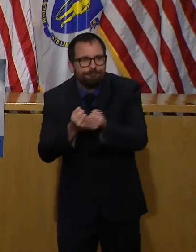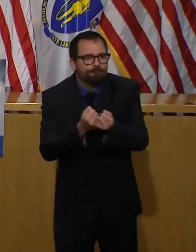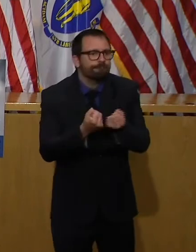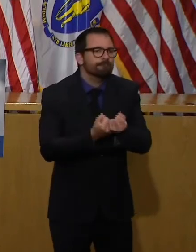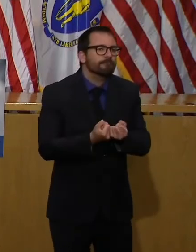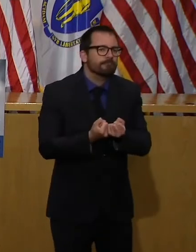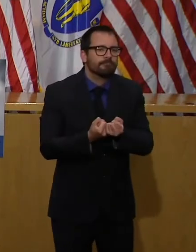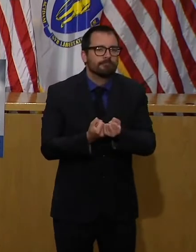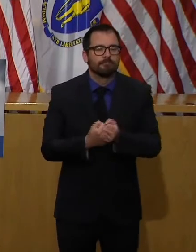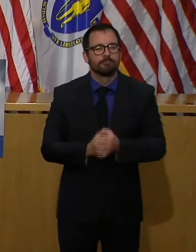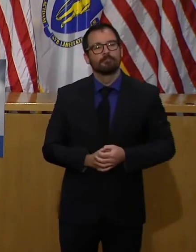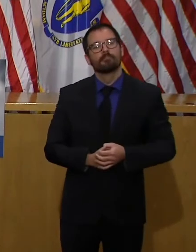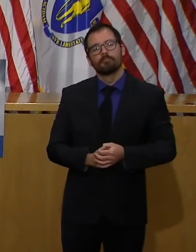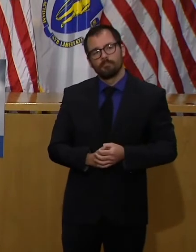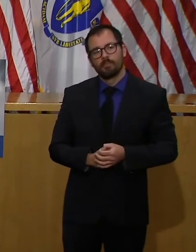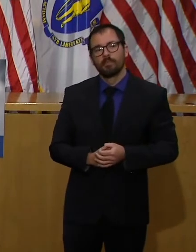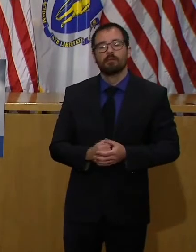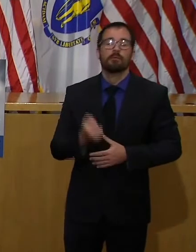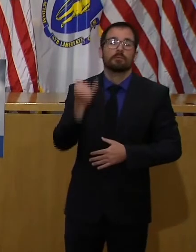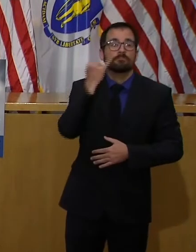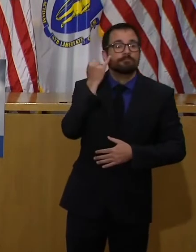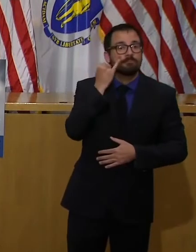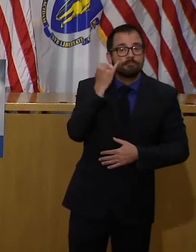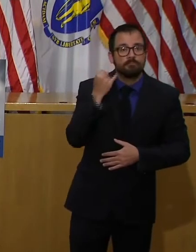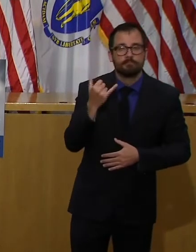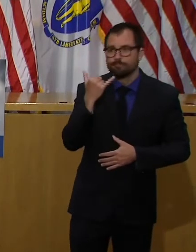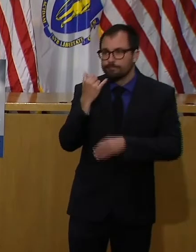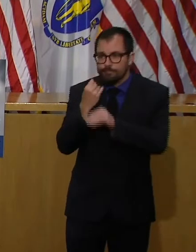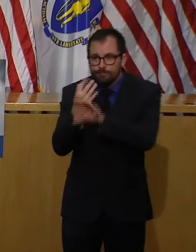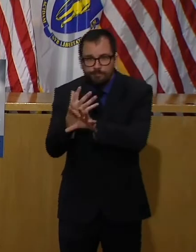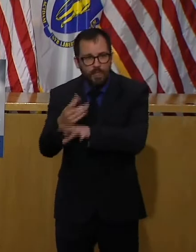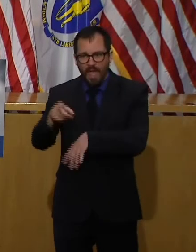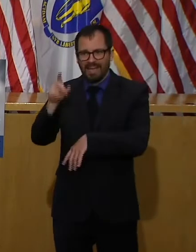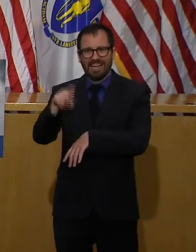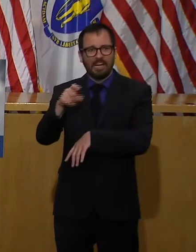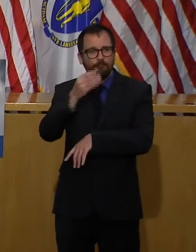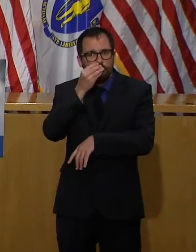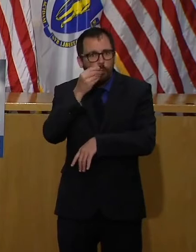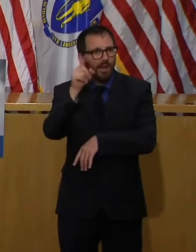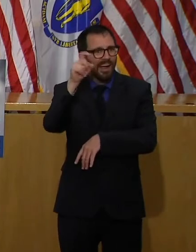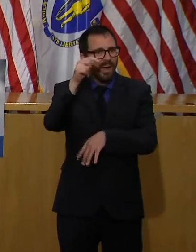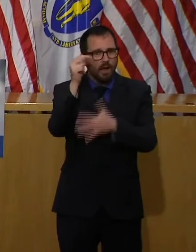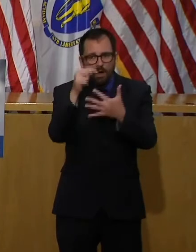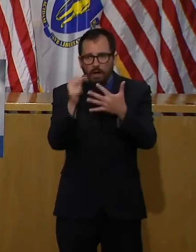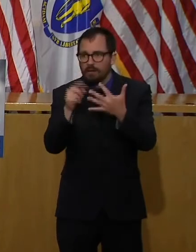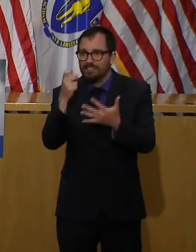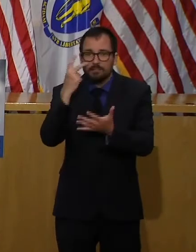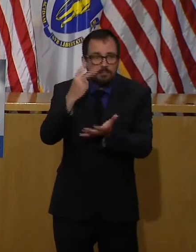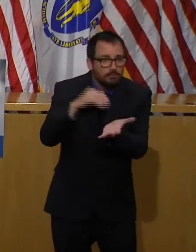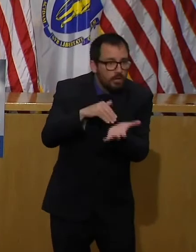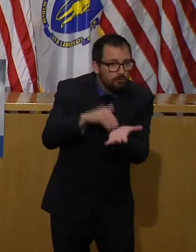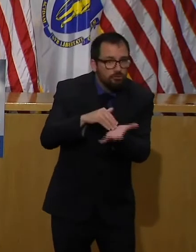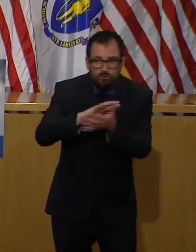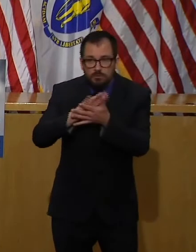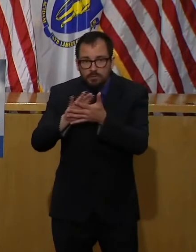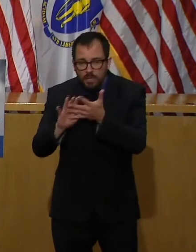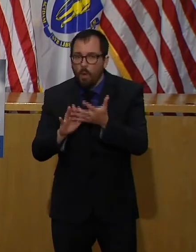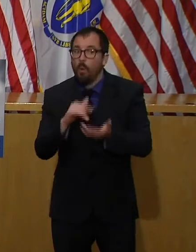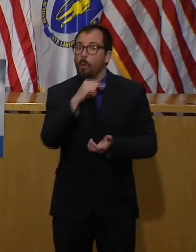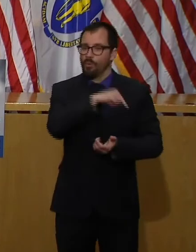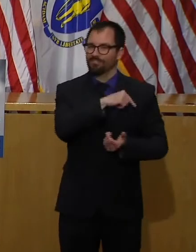basic necessities such as food or medical care to help them and their families during isolation.